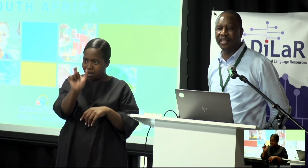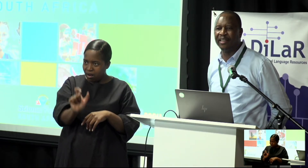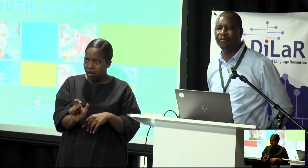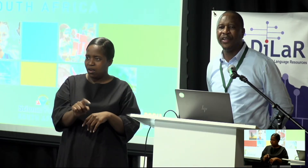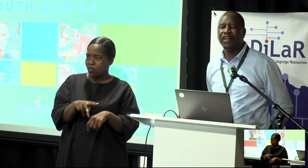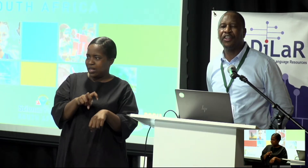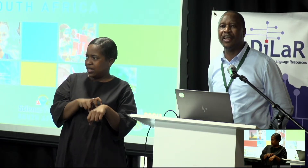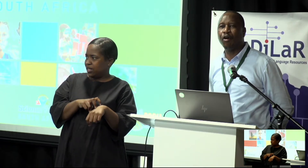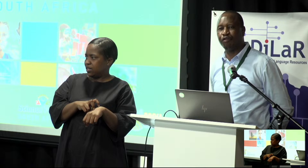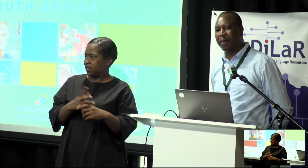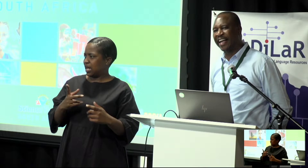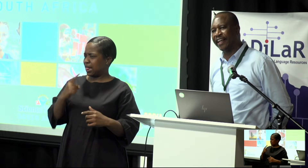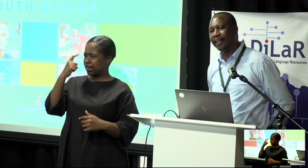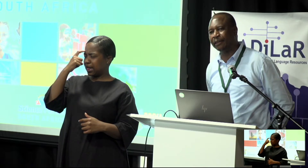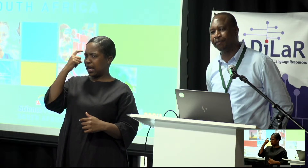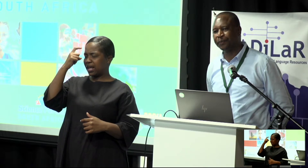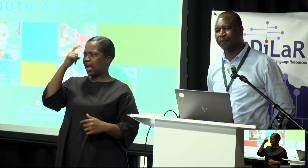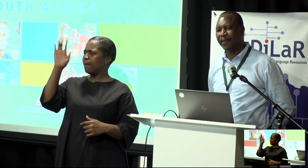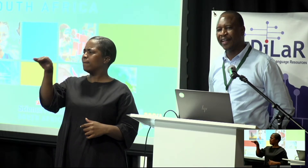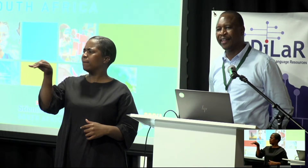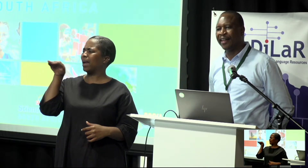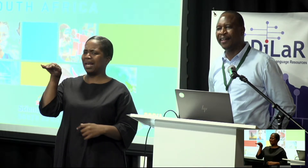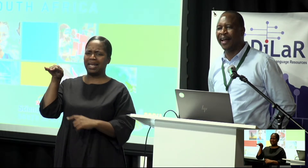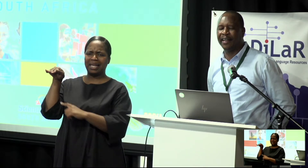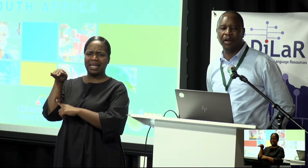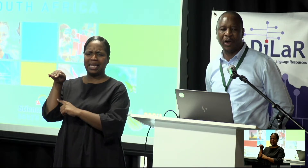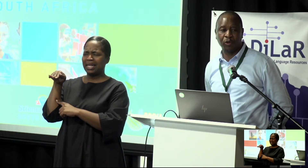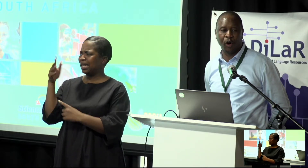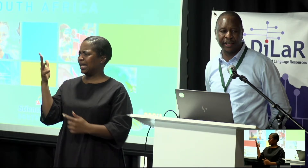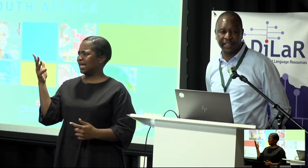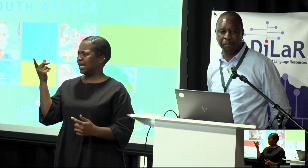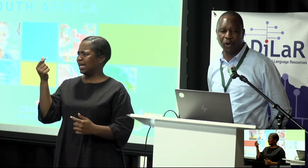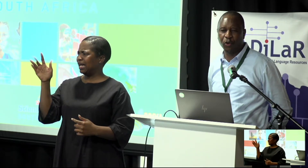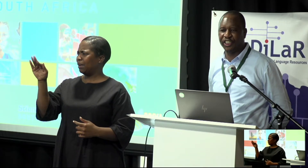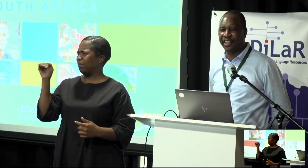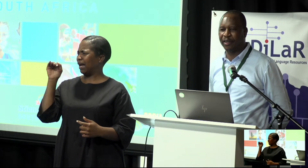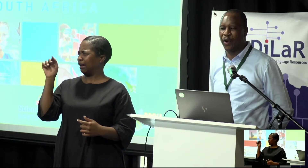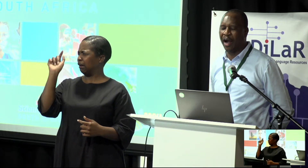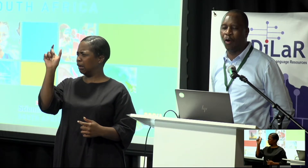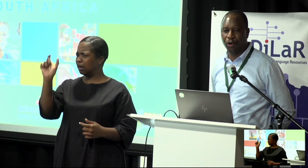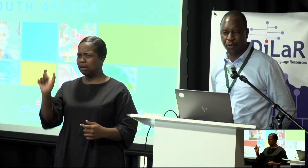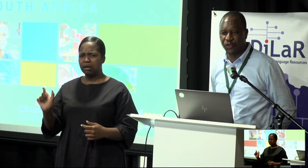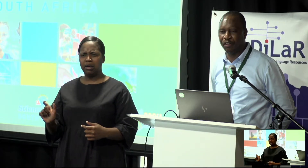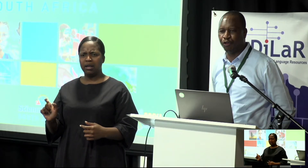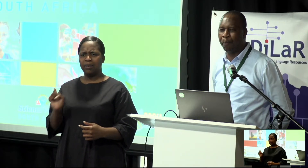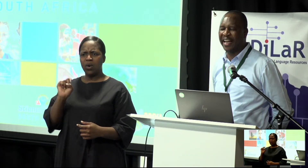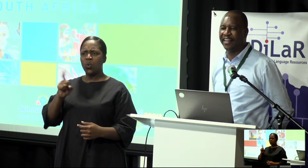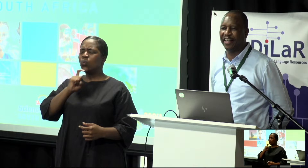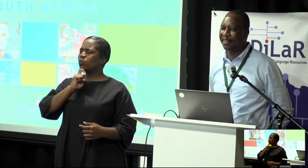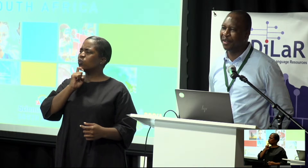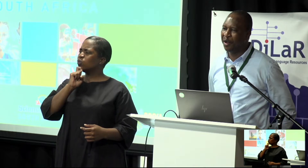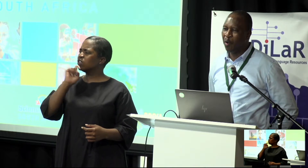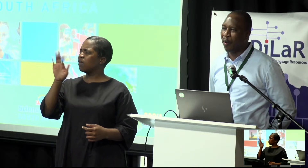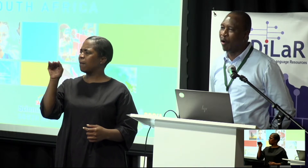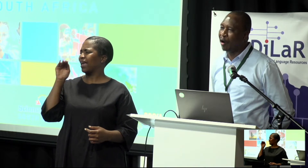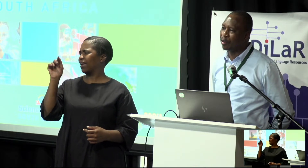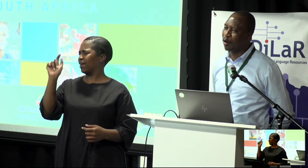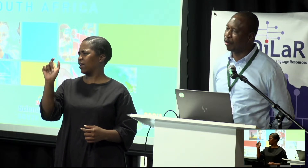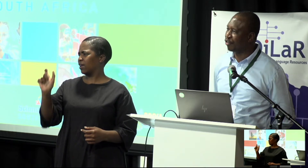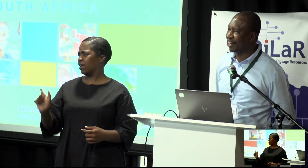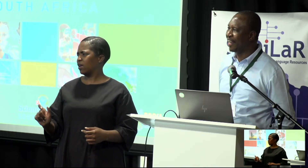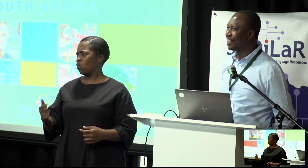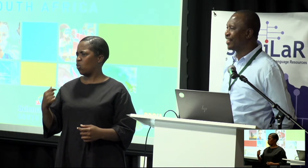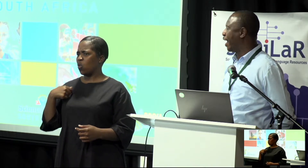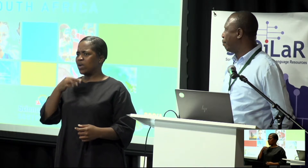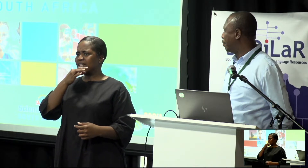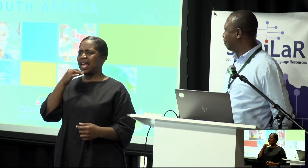that you need. Think of banking, the what you call the terminology that we are all using for banking. We all